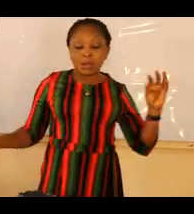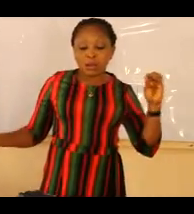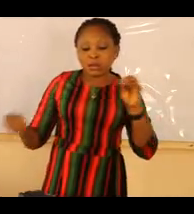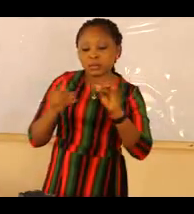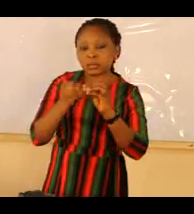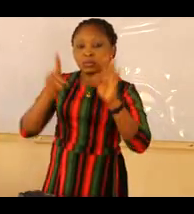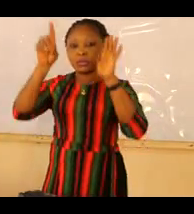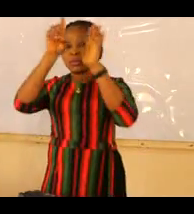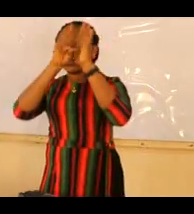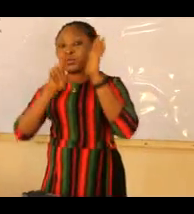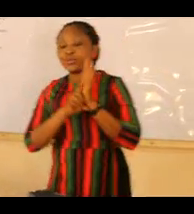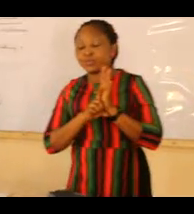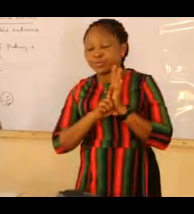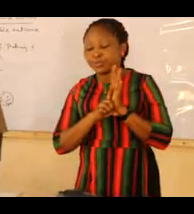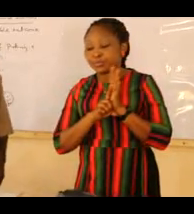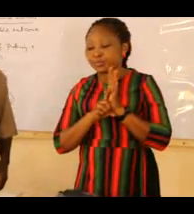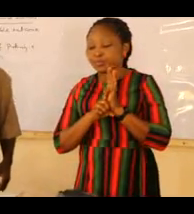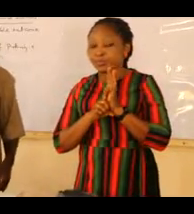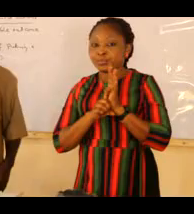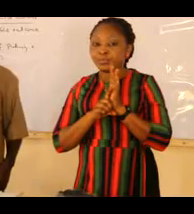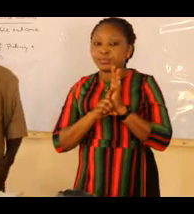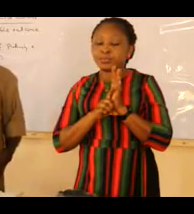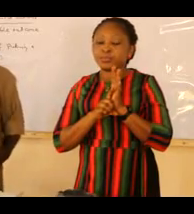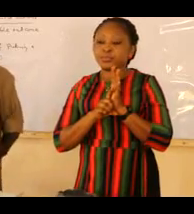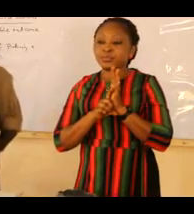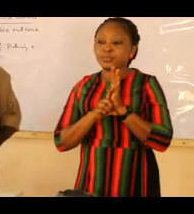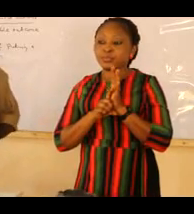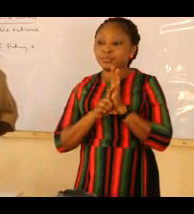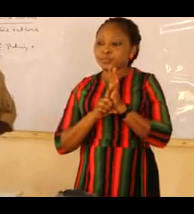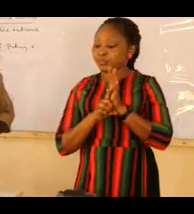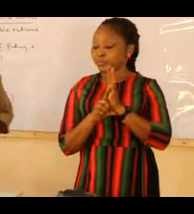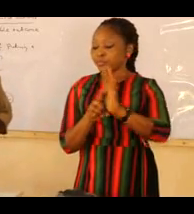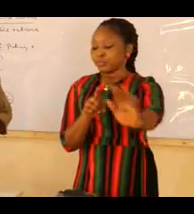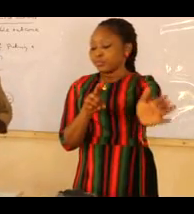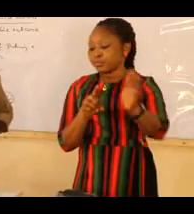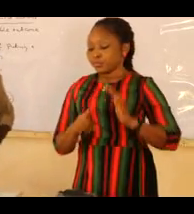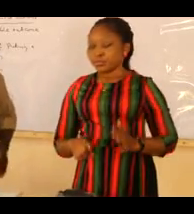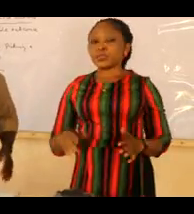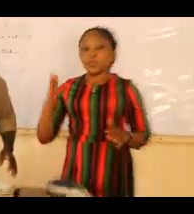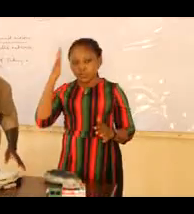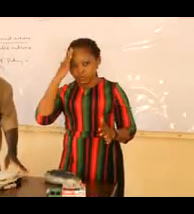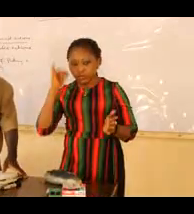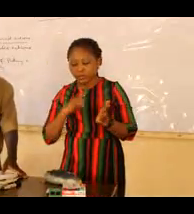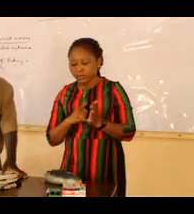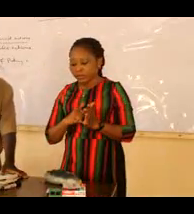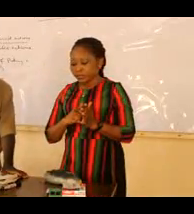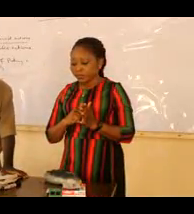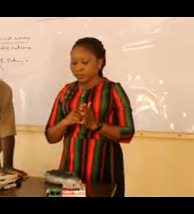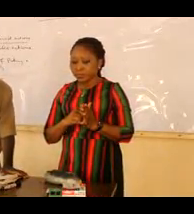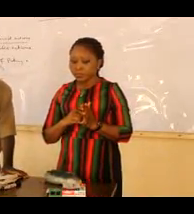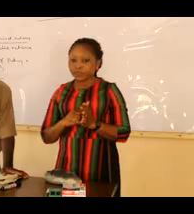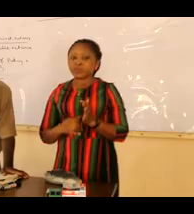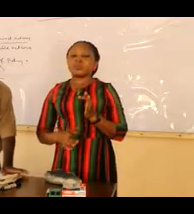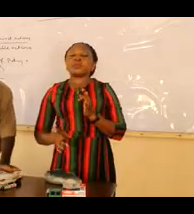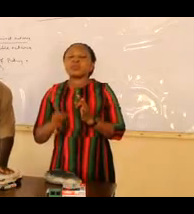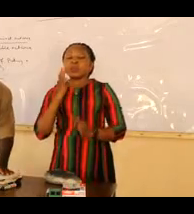law. You can state it. I don't think they have to state it in the exam, but just know it. If events